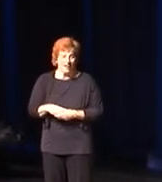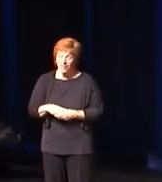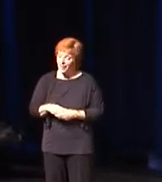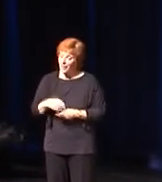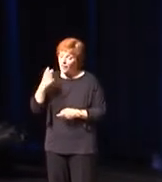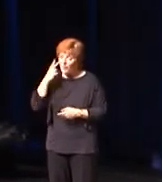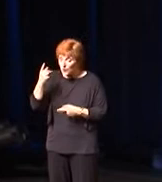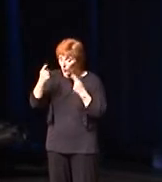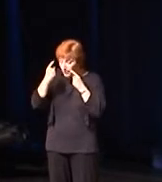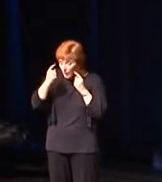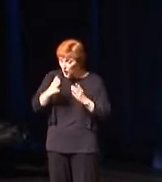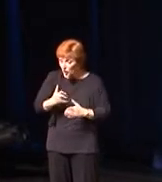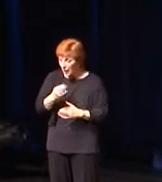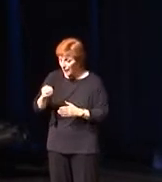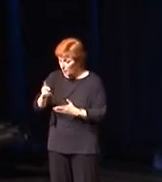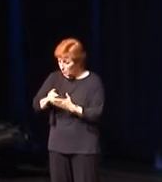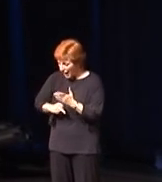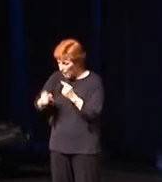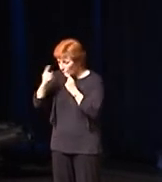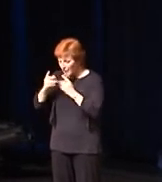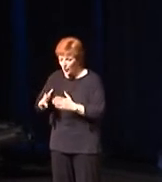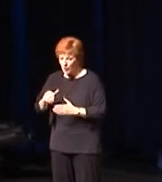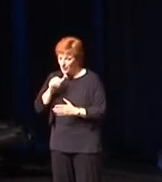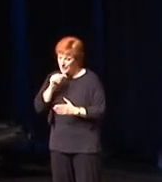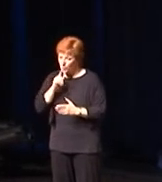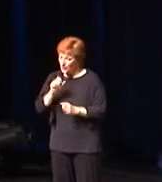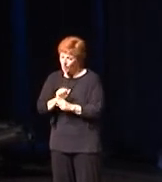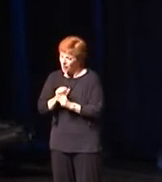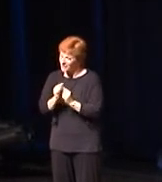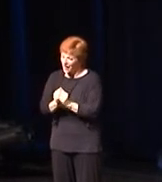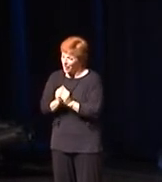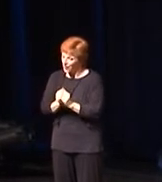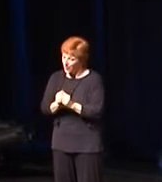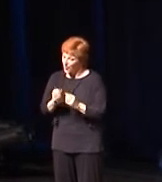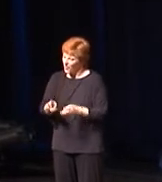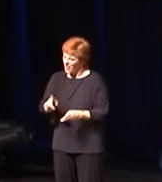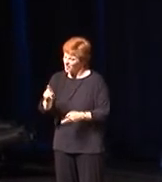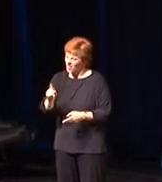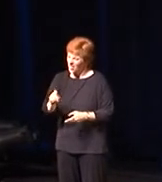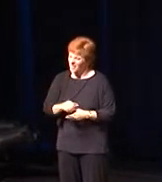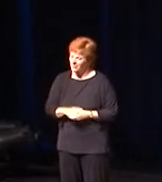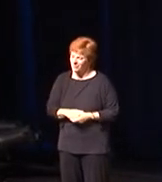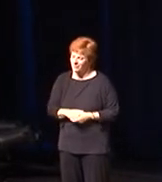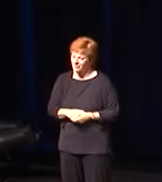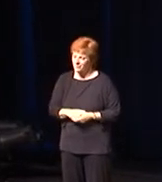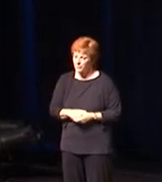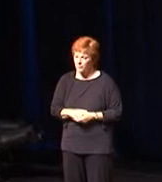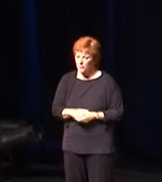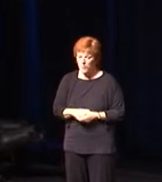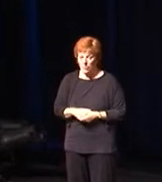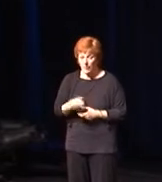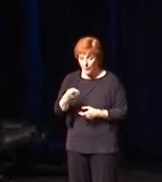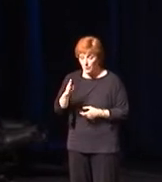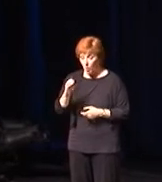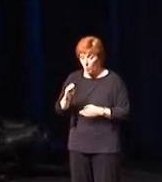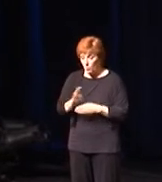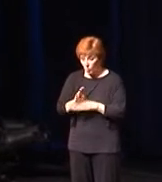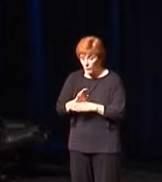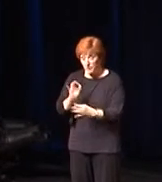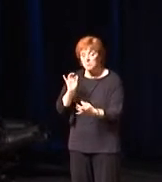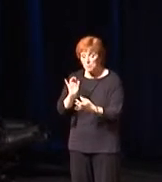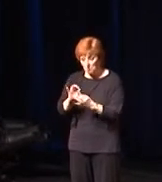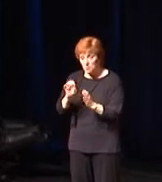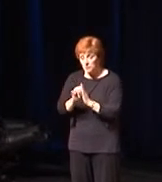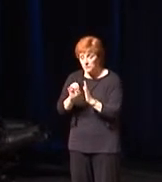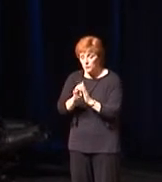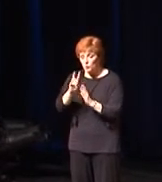The visual thinker and the pattern thinker didn't quite work together the way they should have. Now, the HBO movie was a perfect